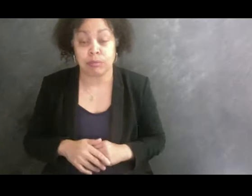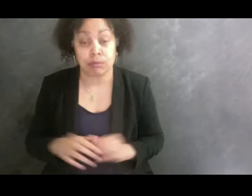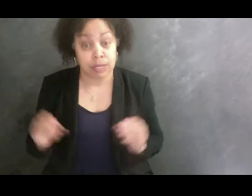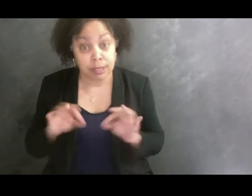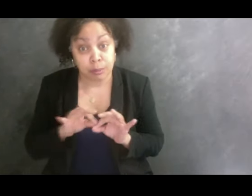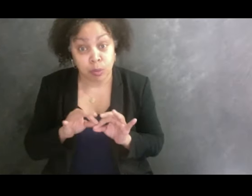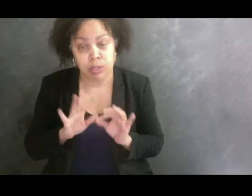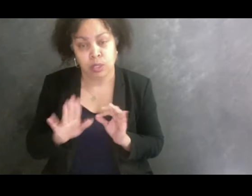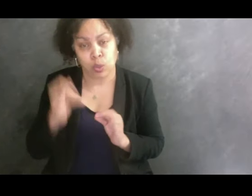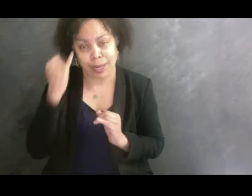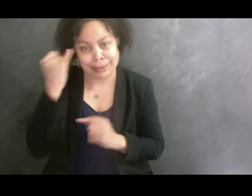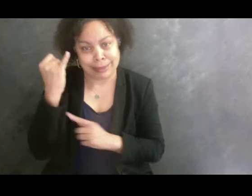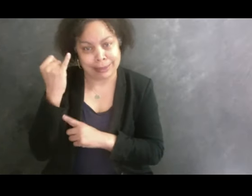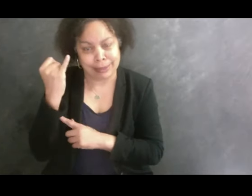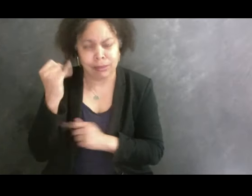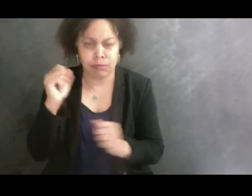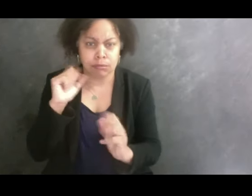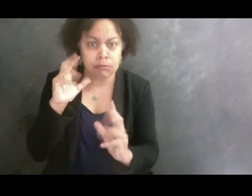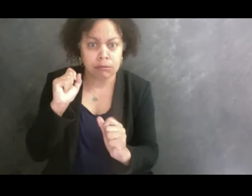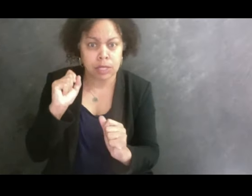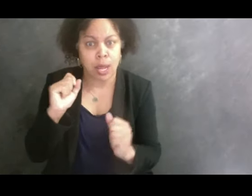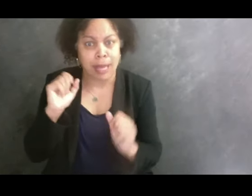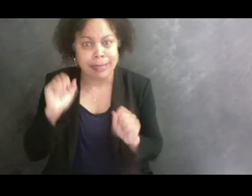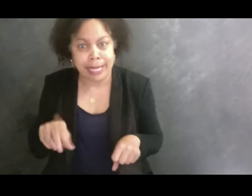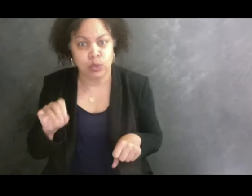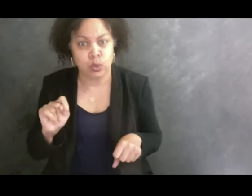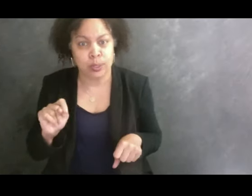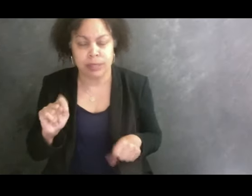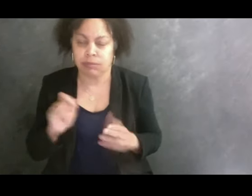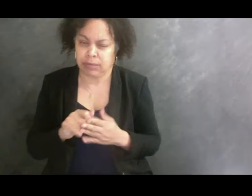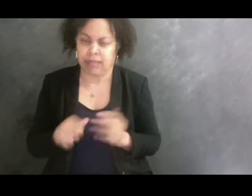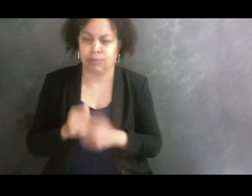and the capacity to execute it. And that's what matters to us most.